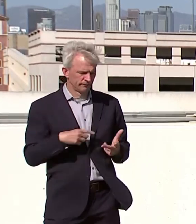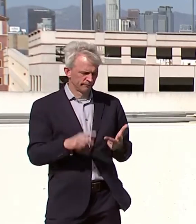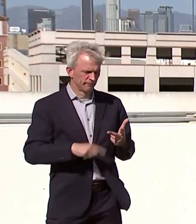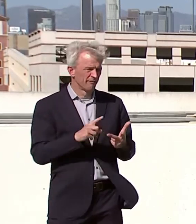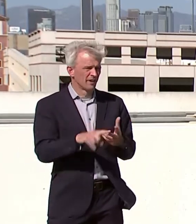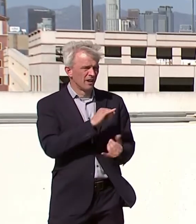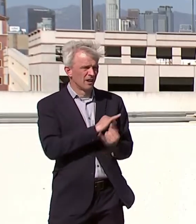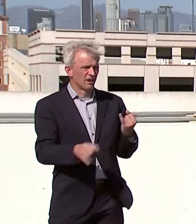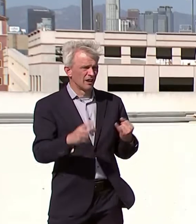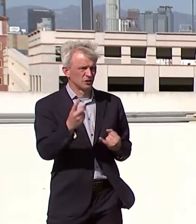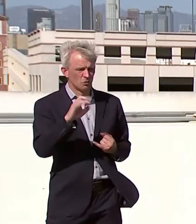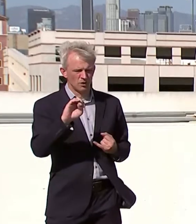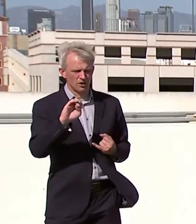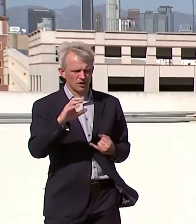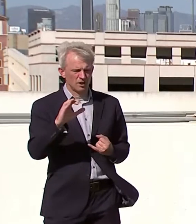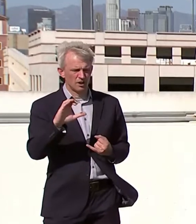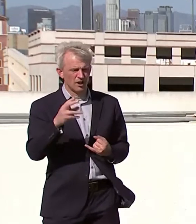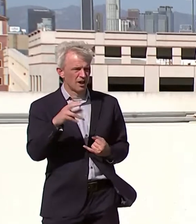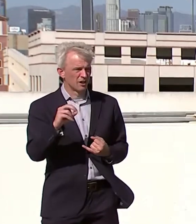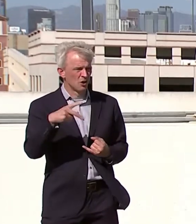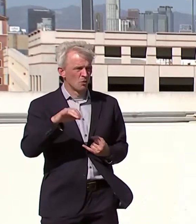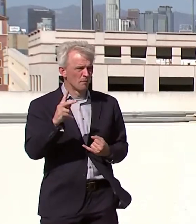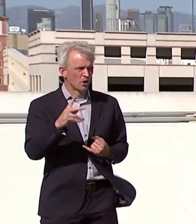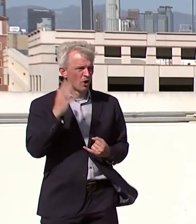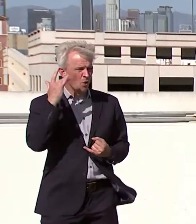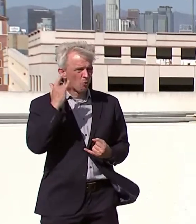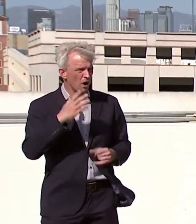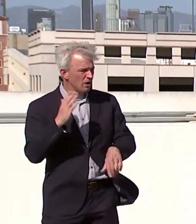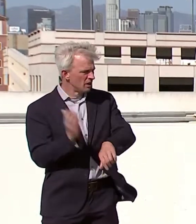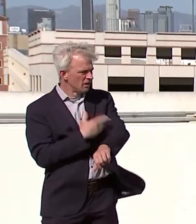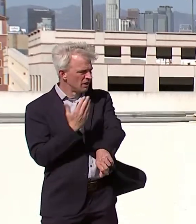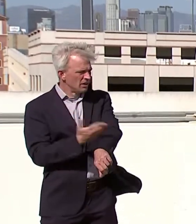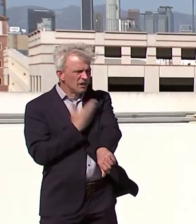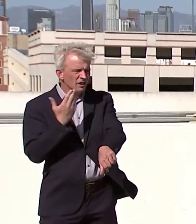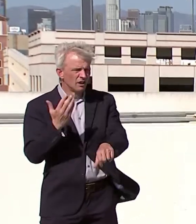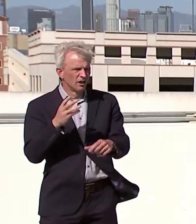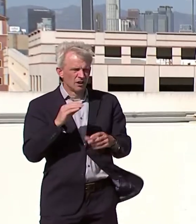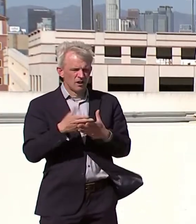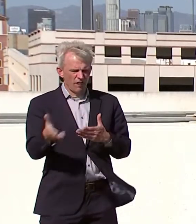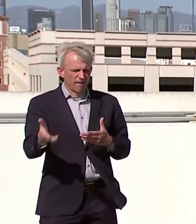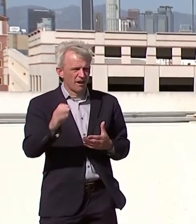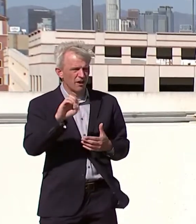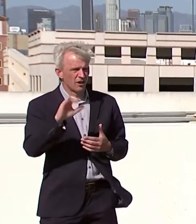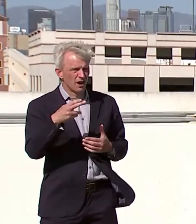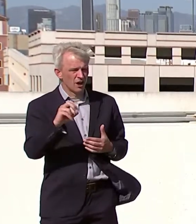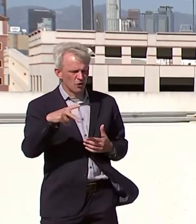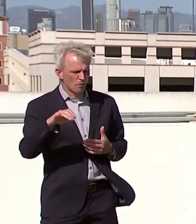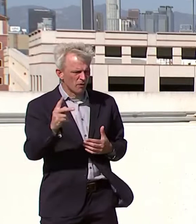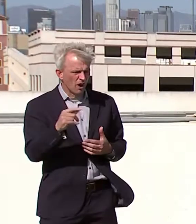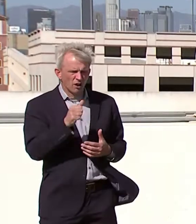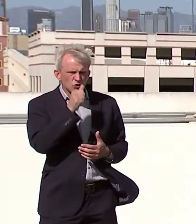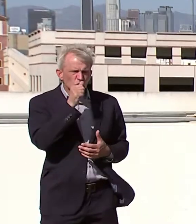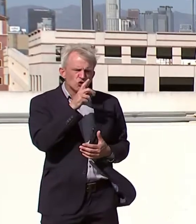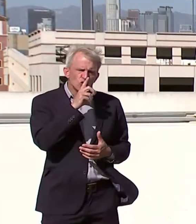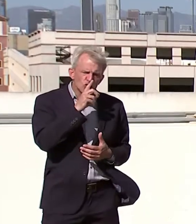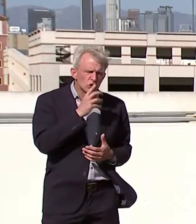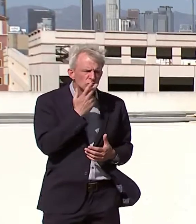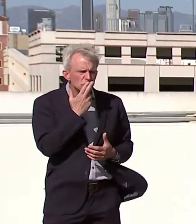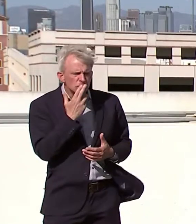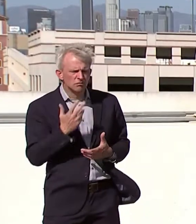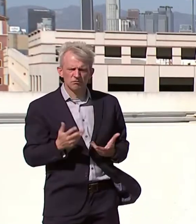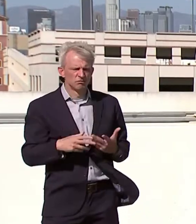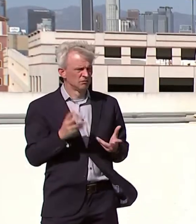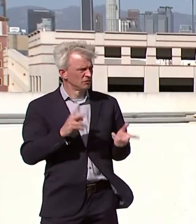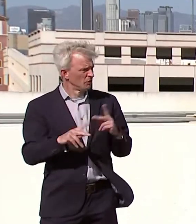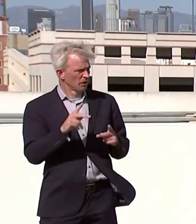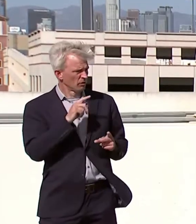Park. Why have the plans for the renovations at the lake been shrouded in secrecy? Do people who use the park for recreation or those who are living there